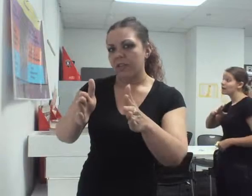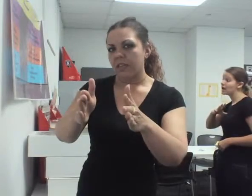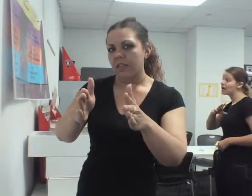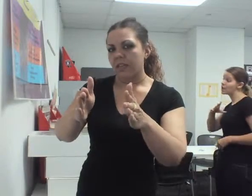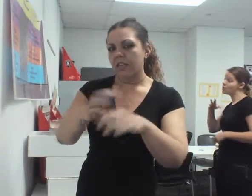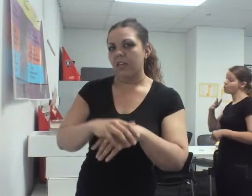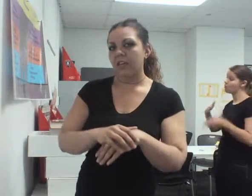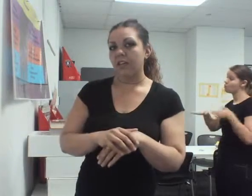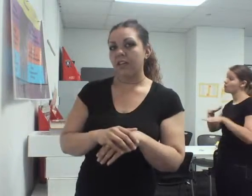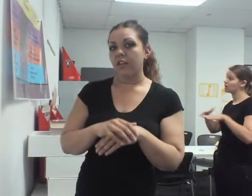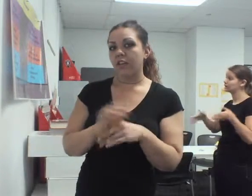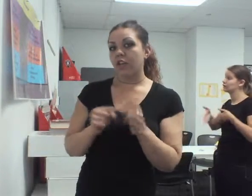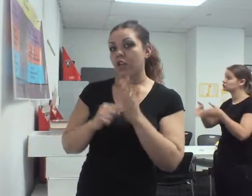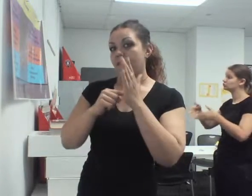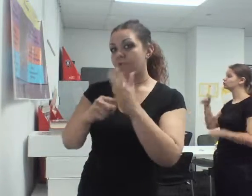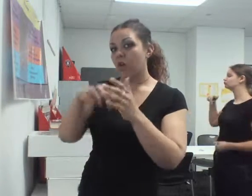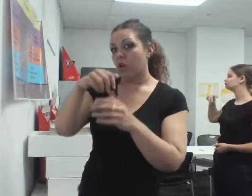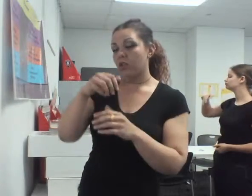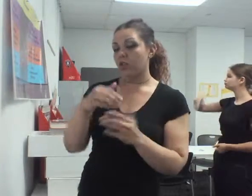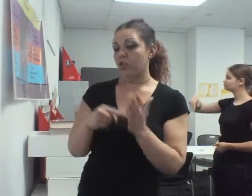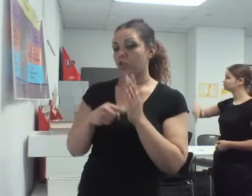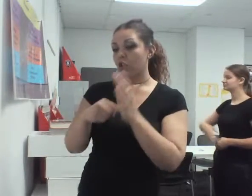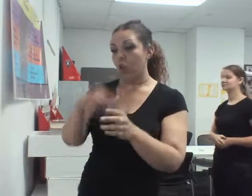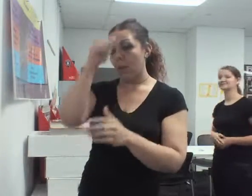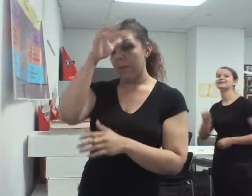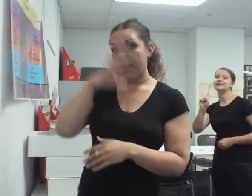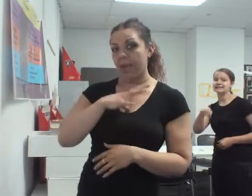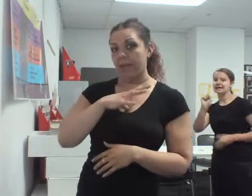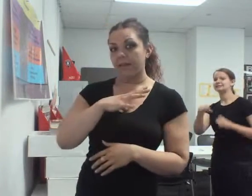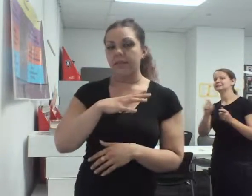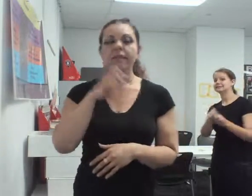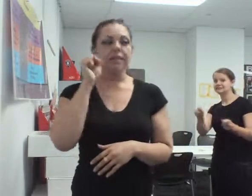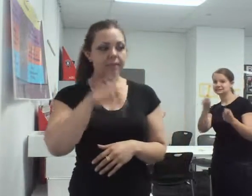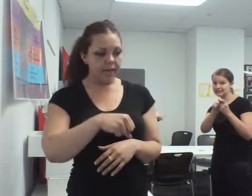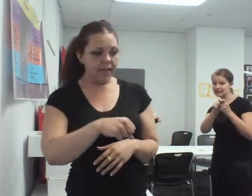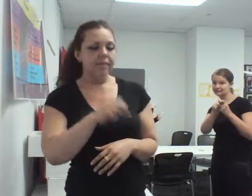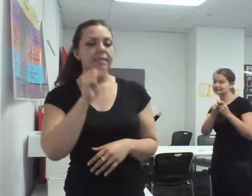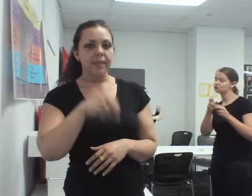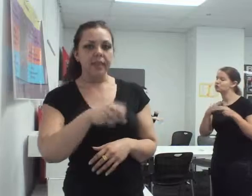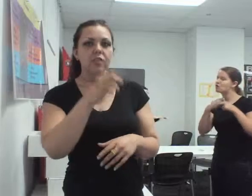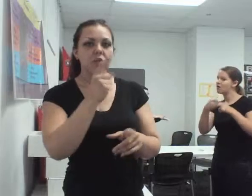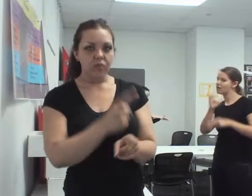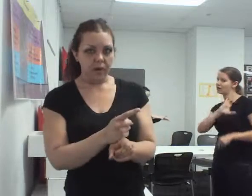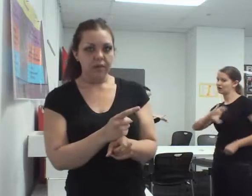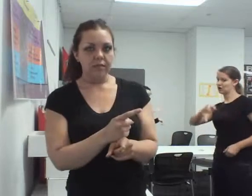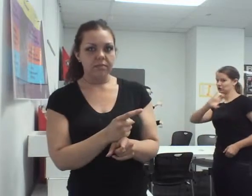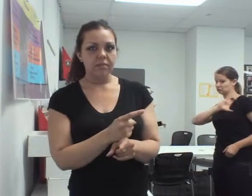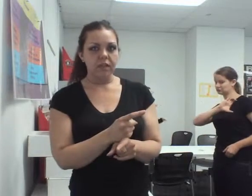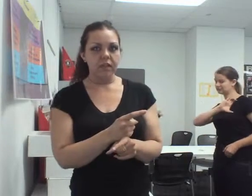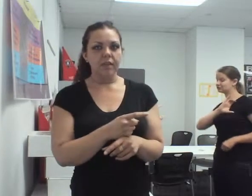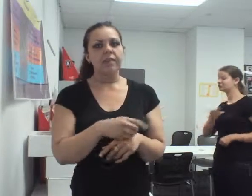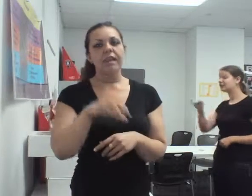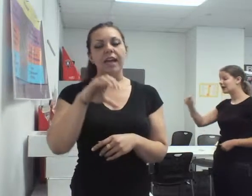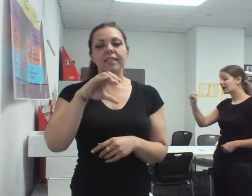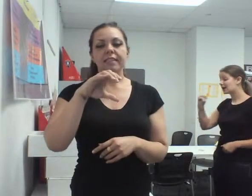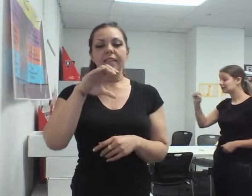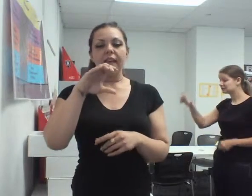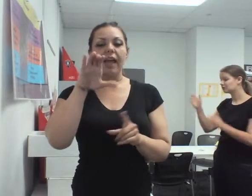it, exactly. Then you do it. Yep. We call it characterization in ASL. You're assuming the character, and you're actually